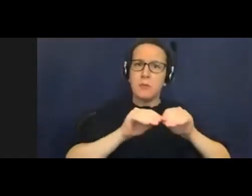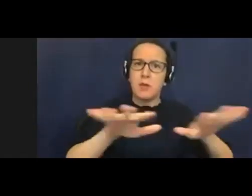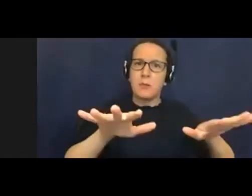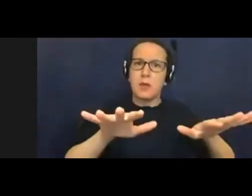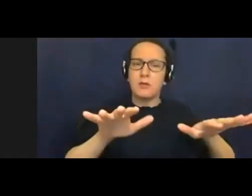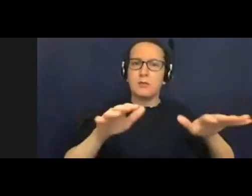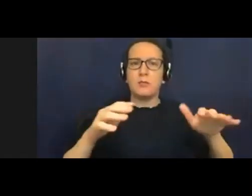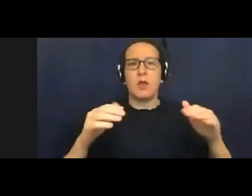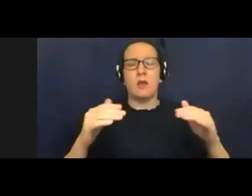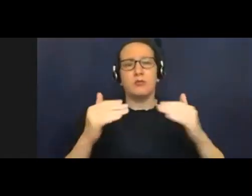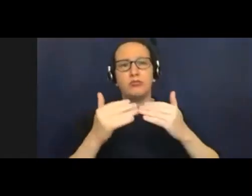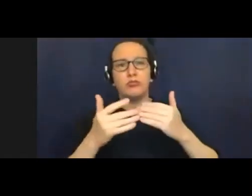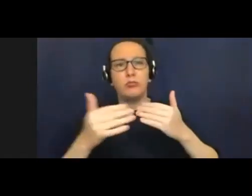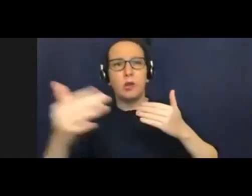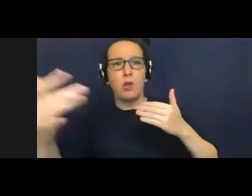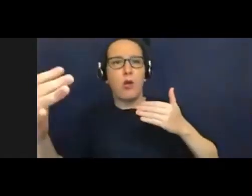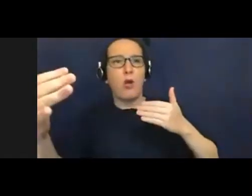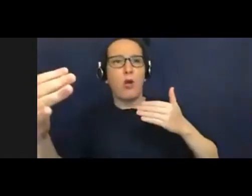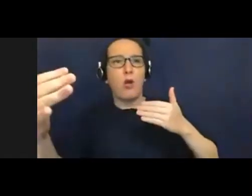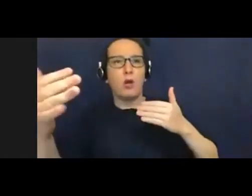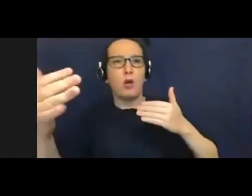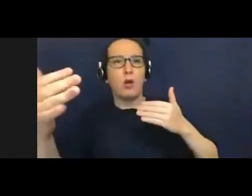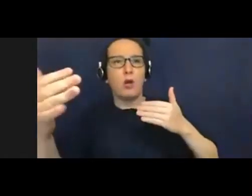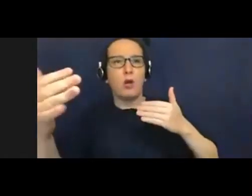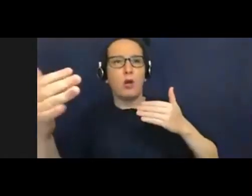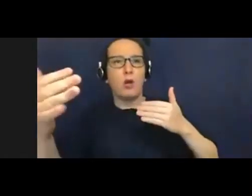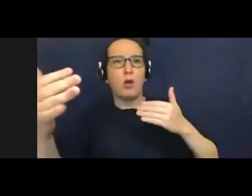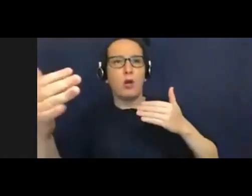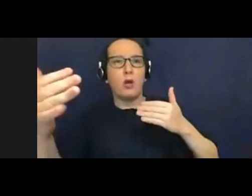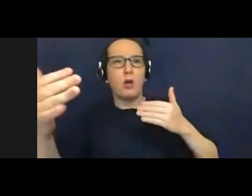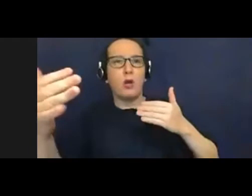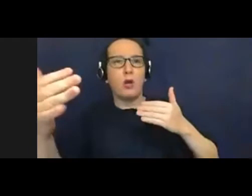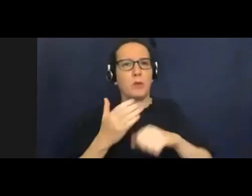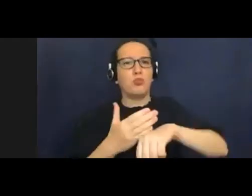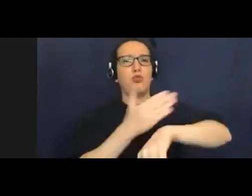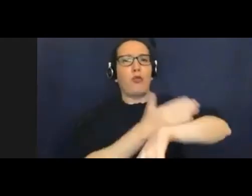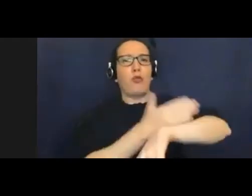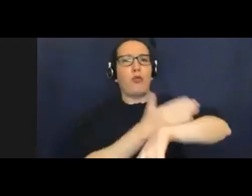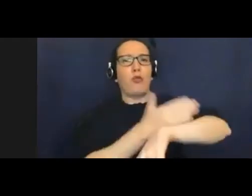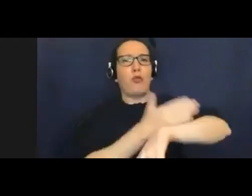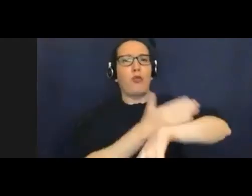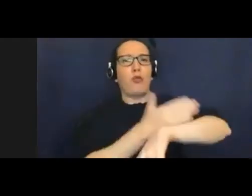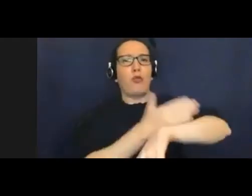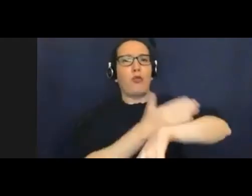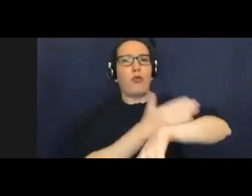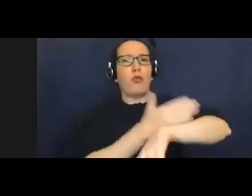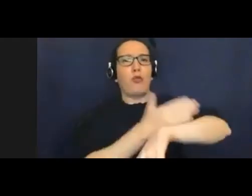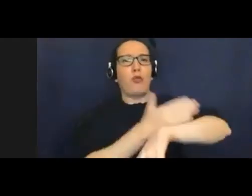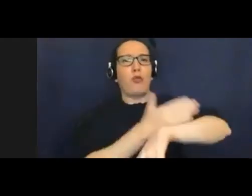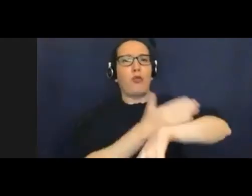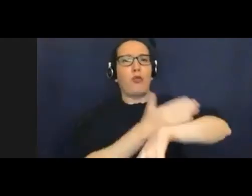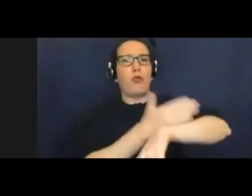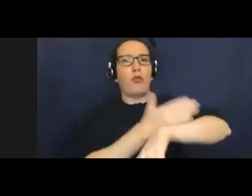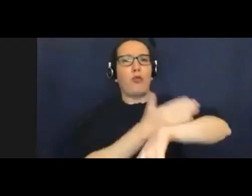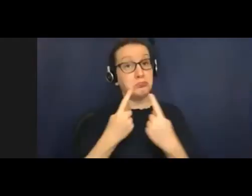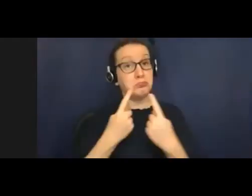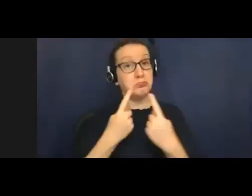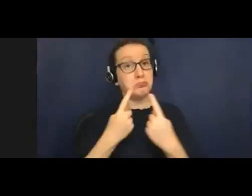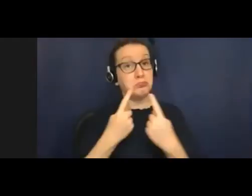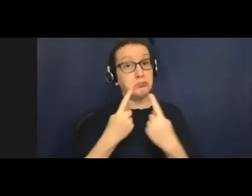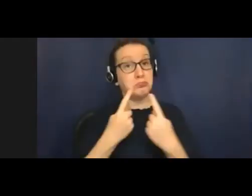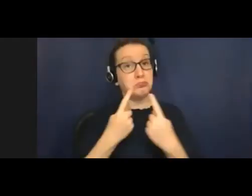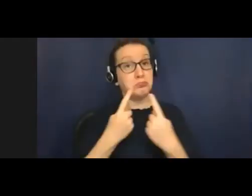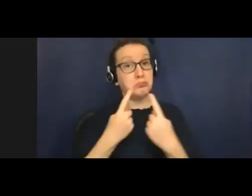And we are excited to have prominent activists and experts join us to present their